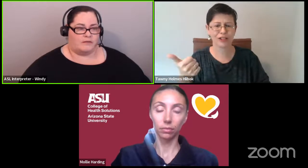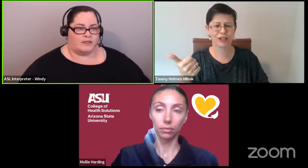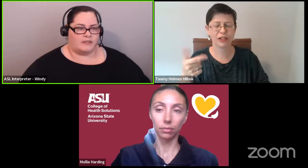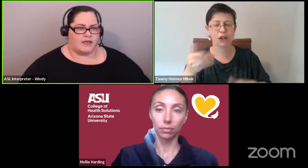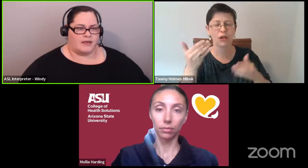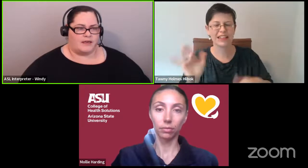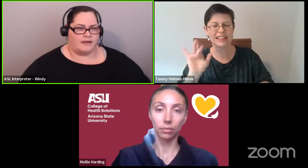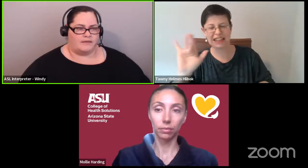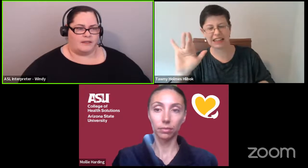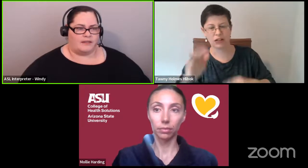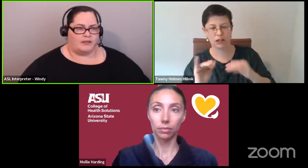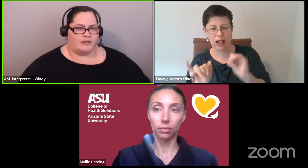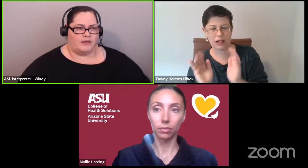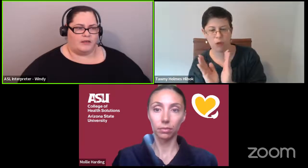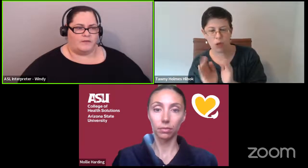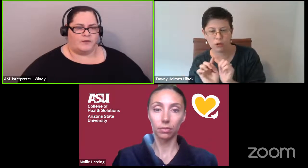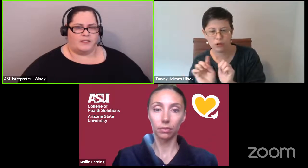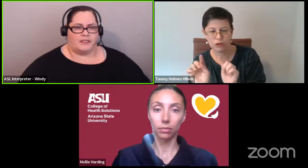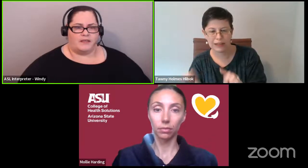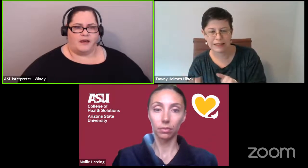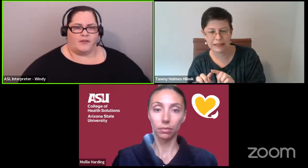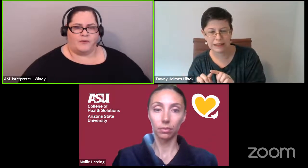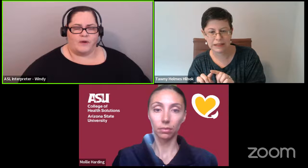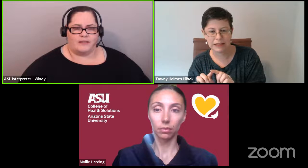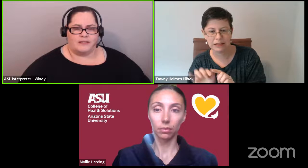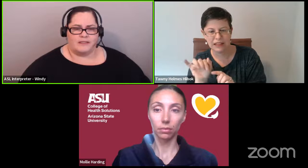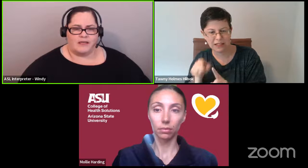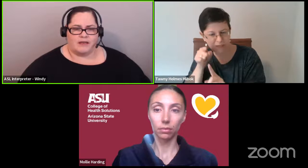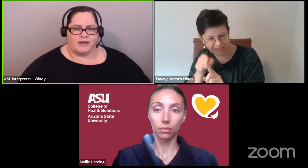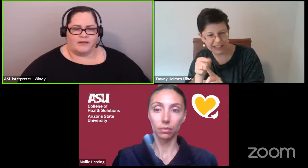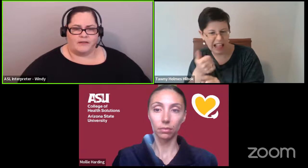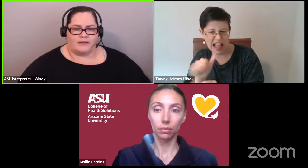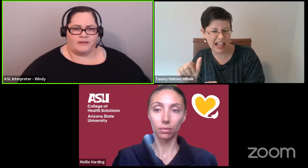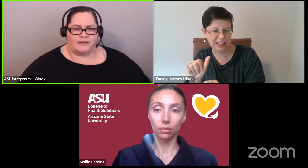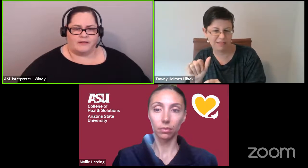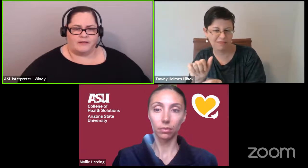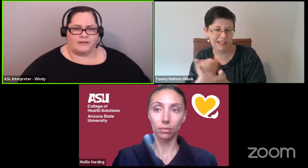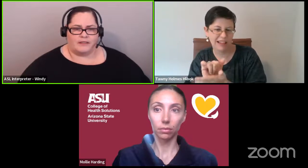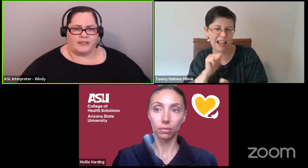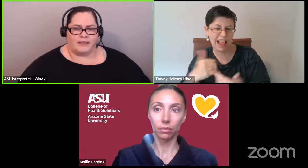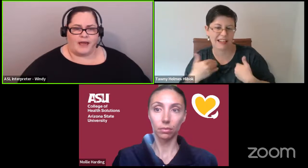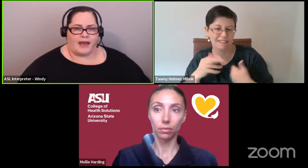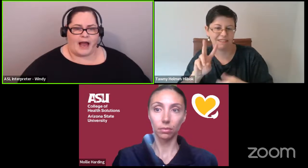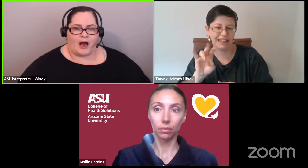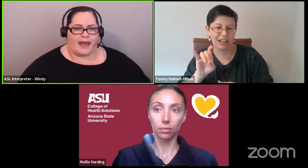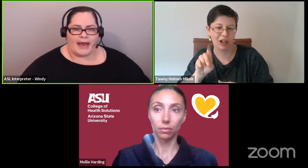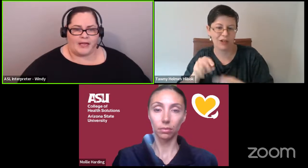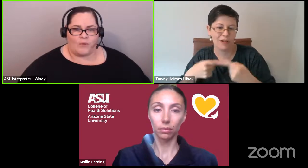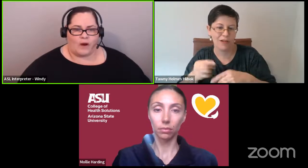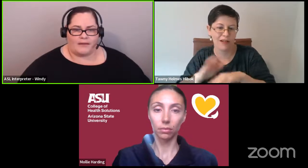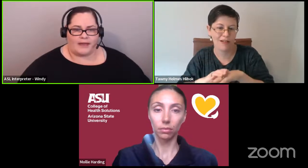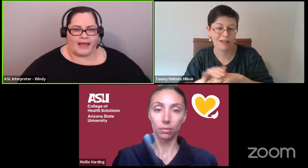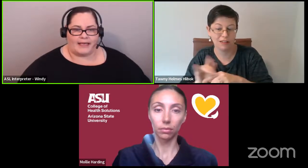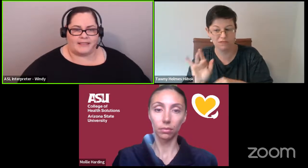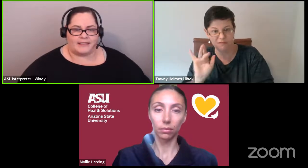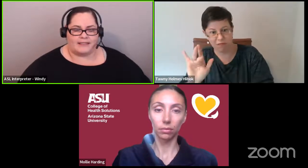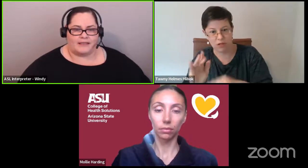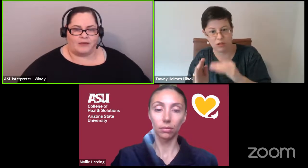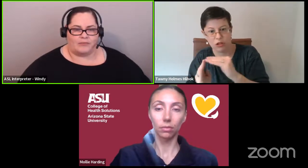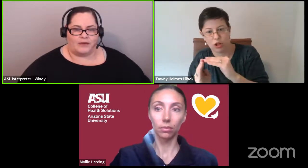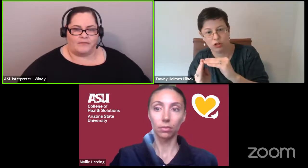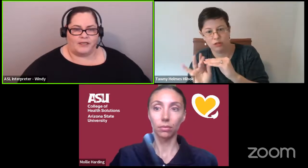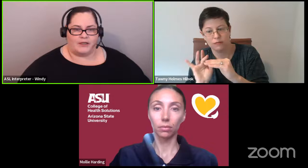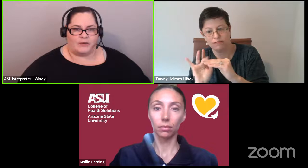the 3 of us? And then if you see the other ones, click on any one that